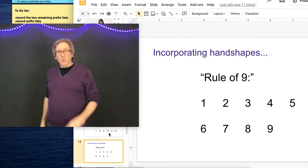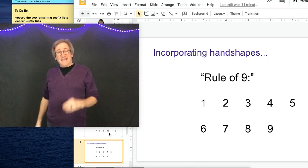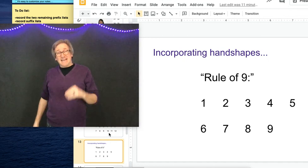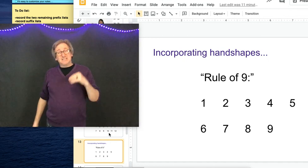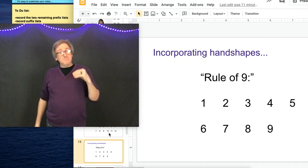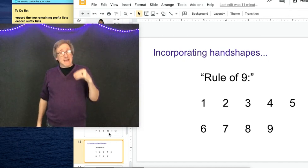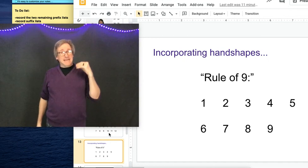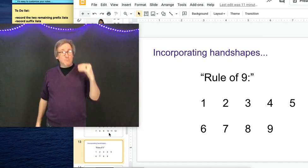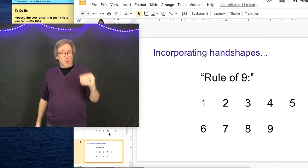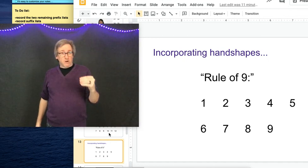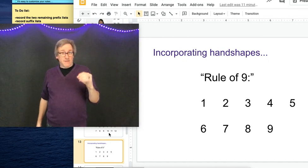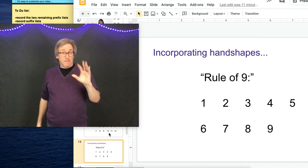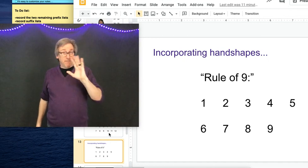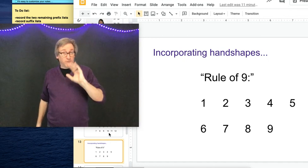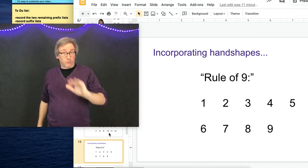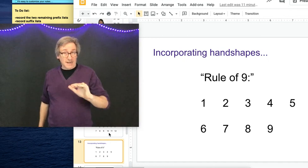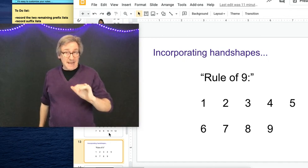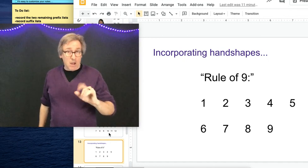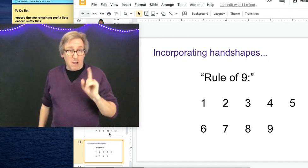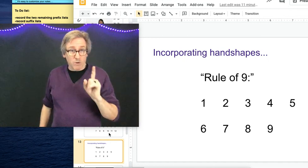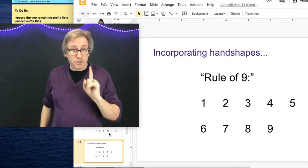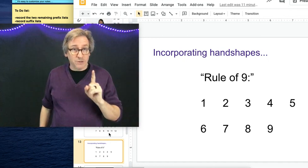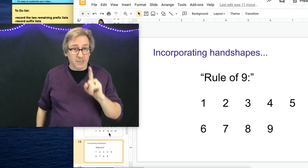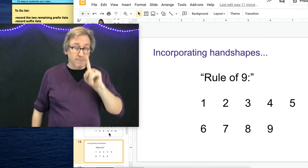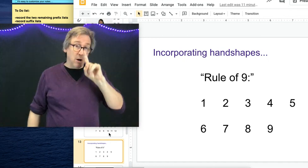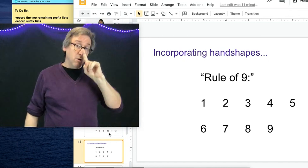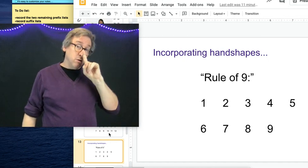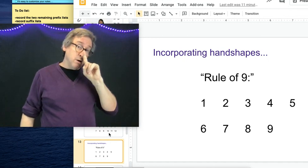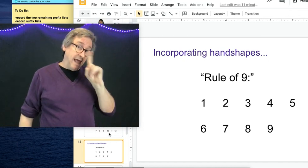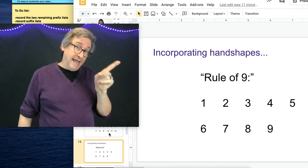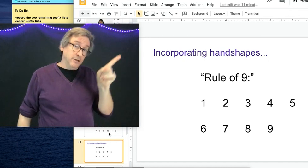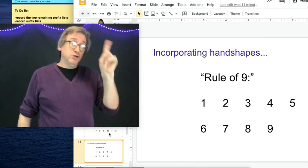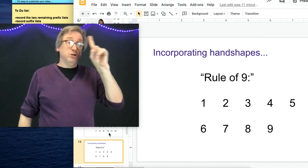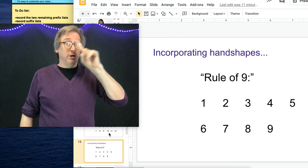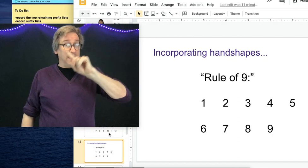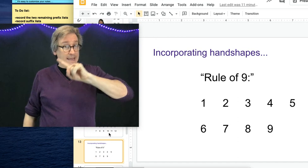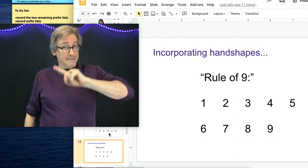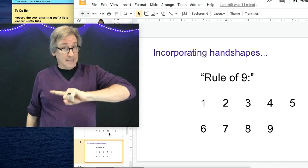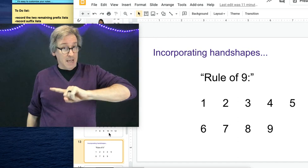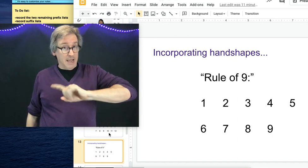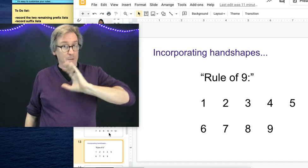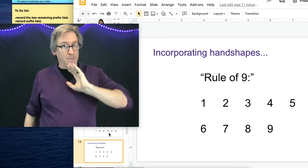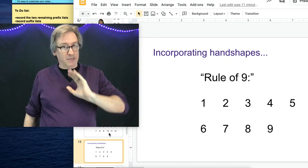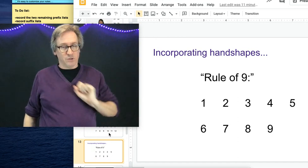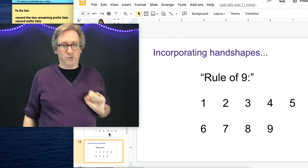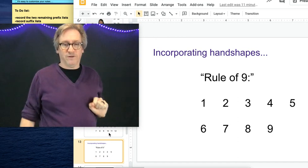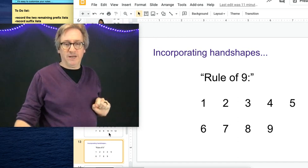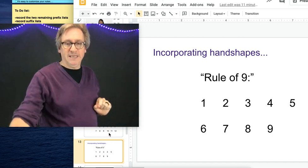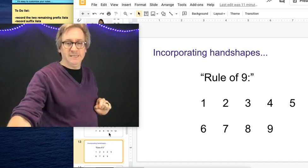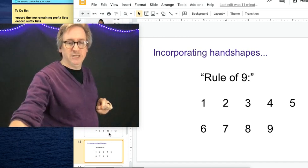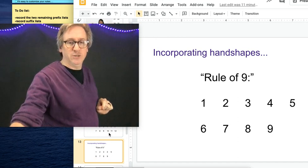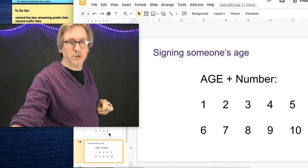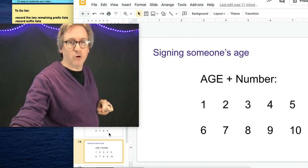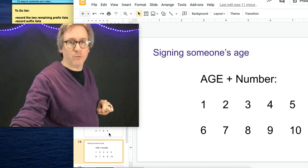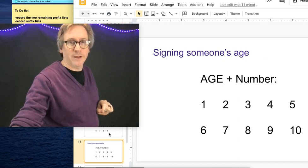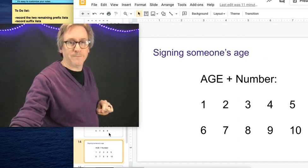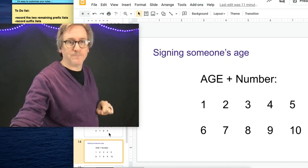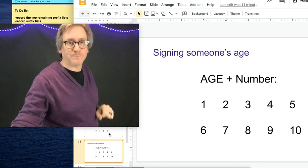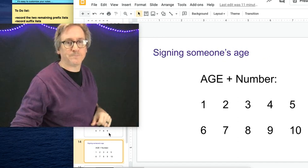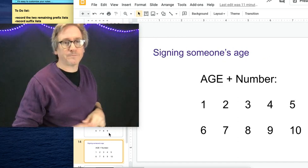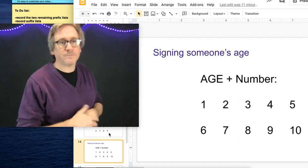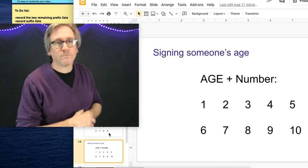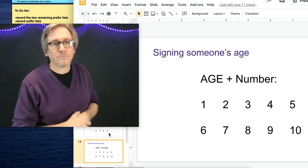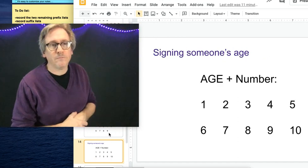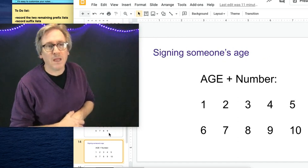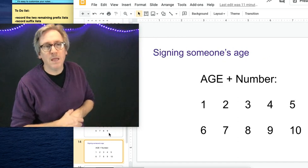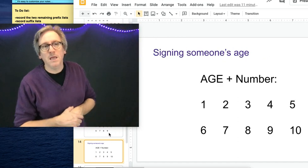And we will get into many more of them. But for right now, I want you to think about age and time, because those are very easy to incorporate.